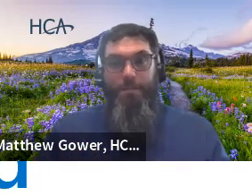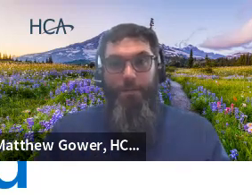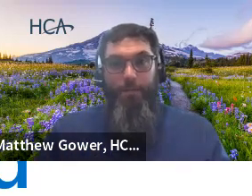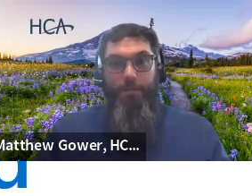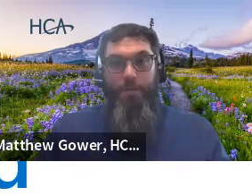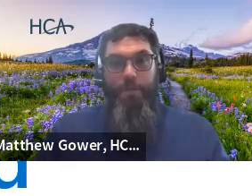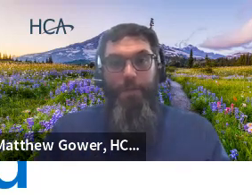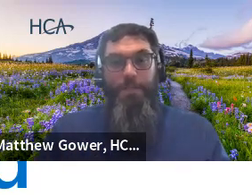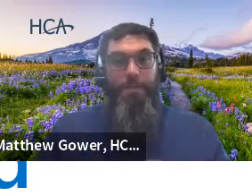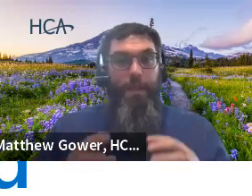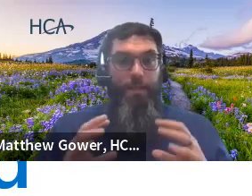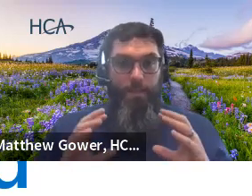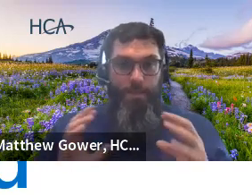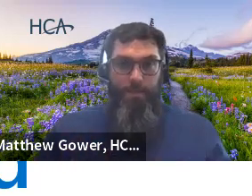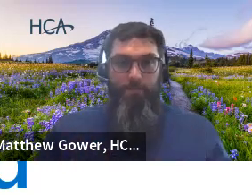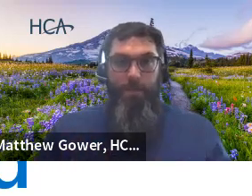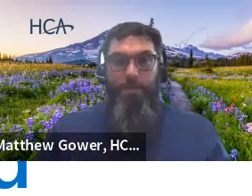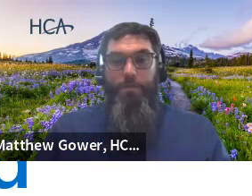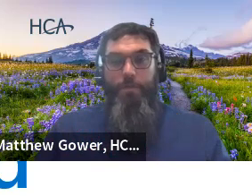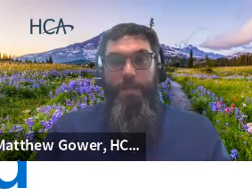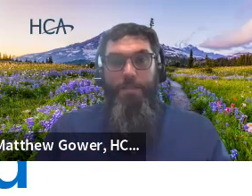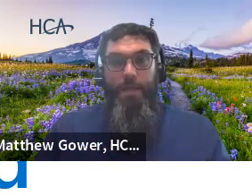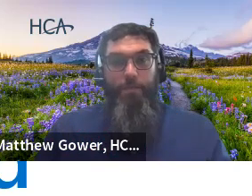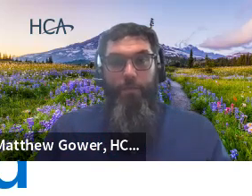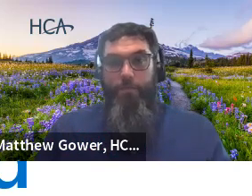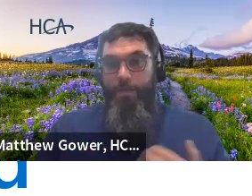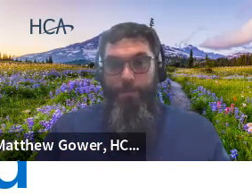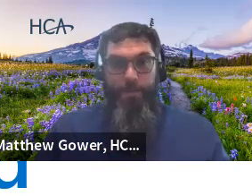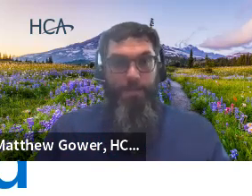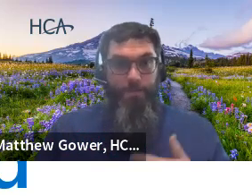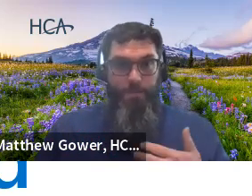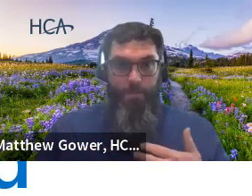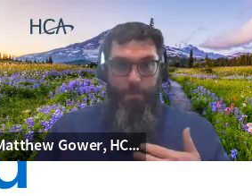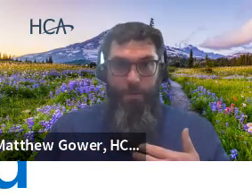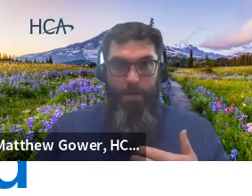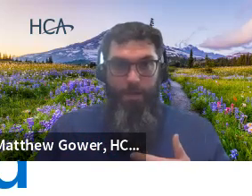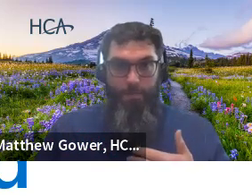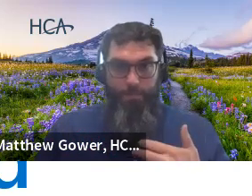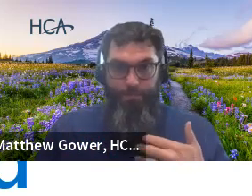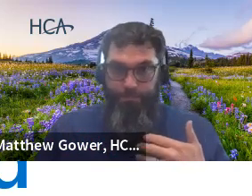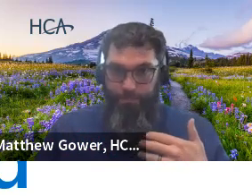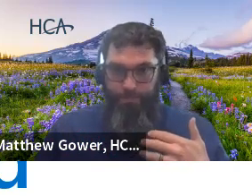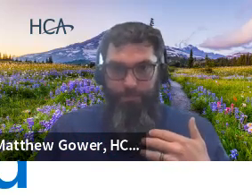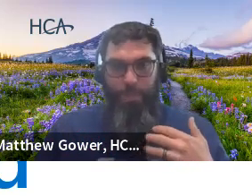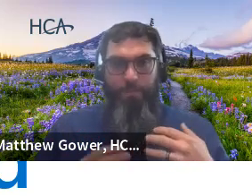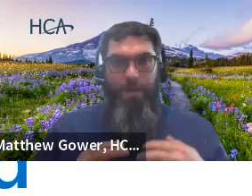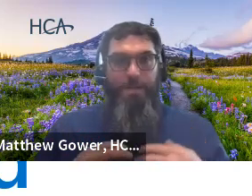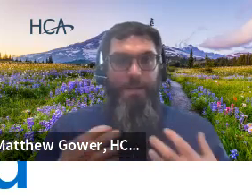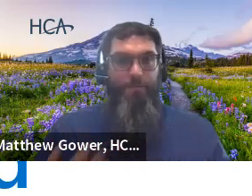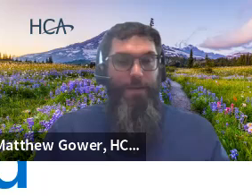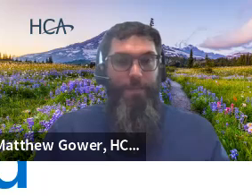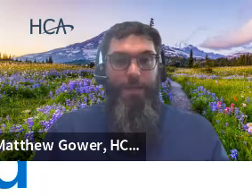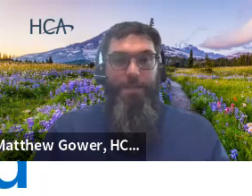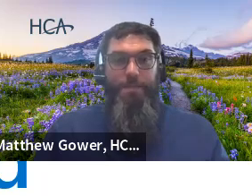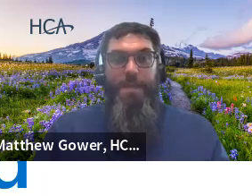legislators determine the budget, they send funding to HCA through various provisos or